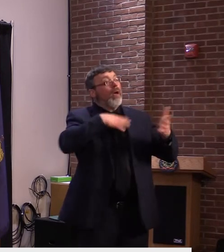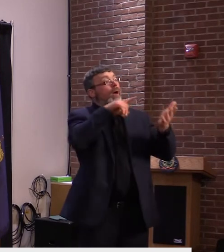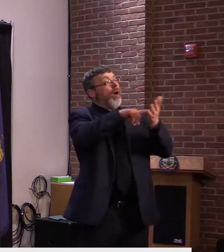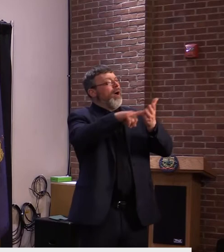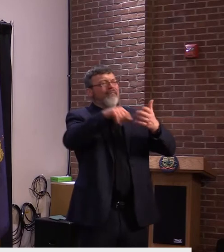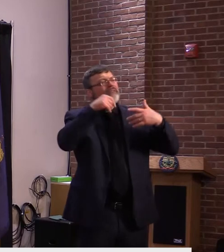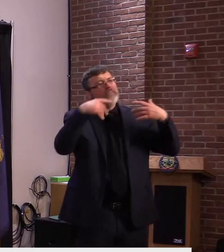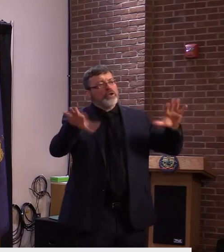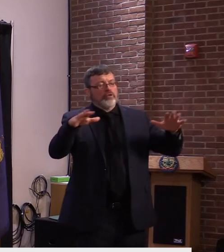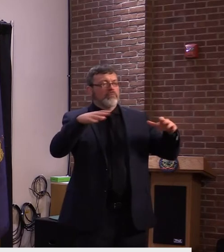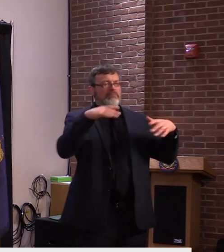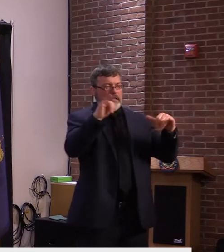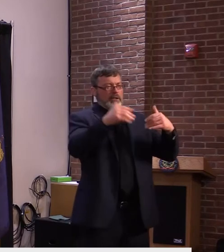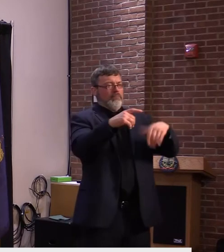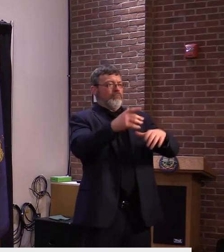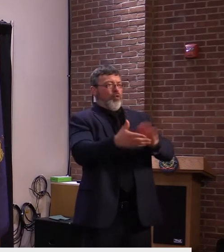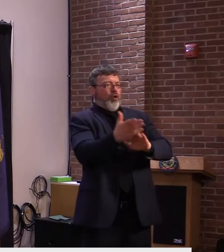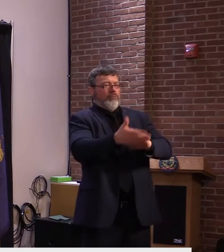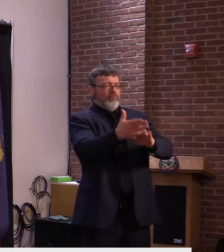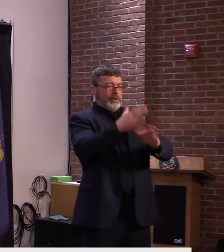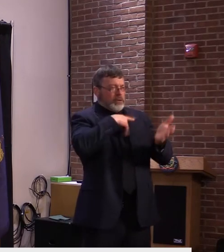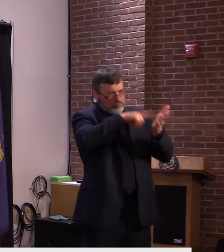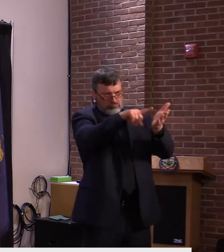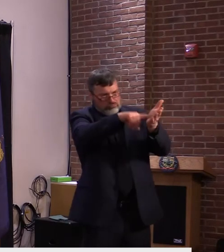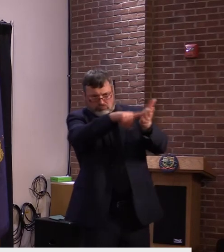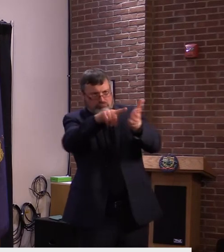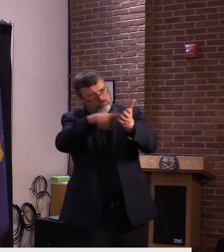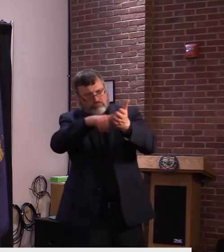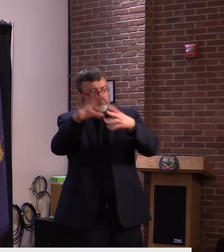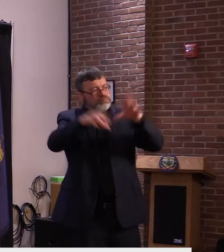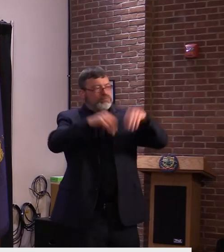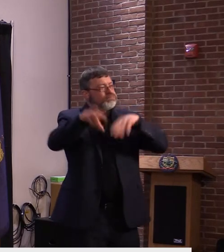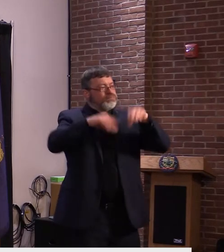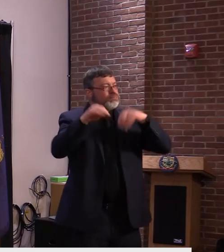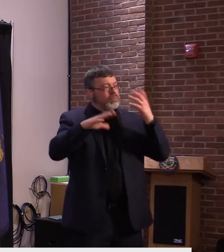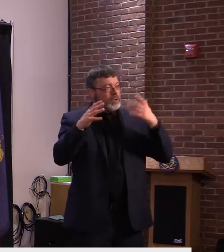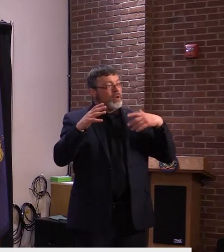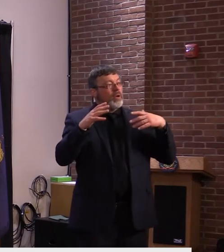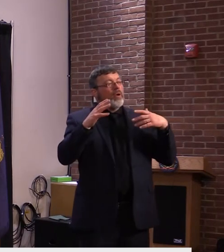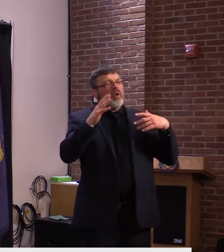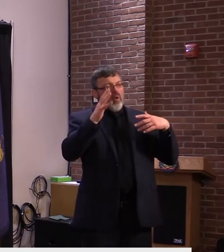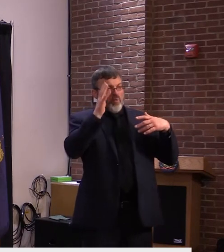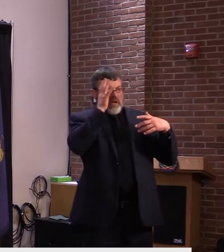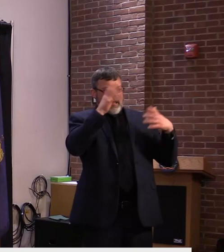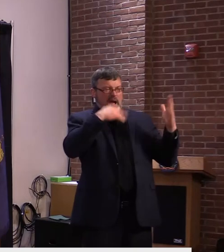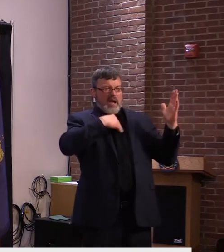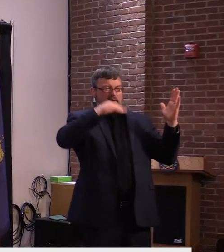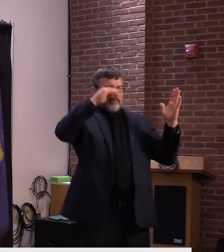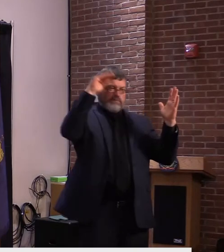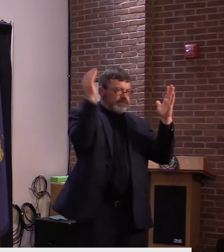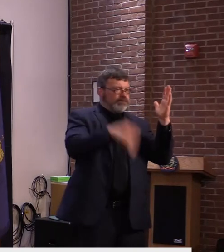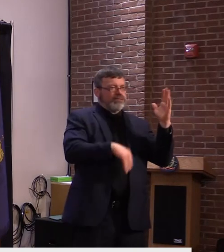then develop a report. So we'll be able to report out on this at a later time.